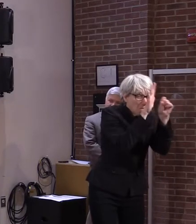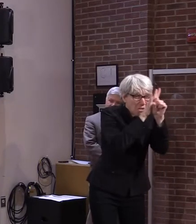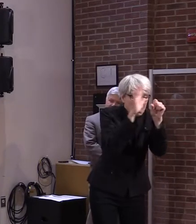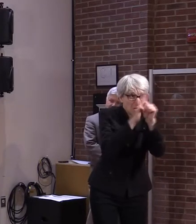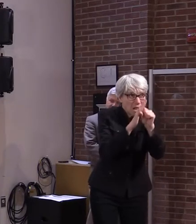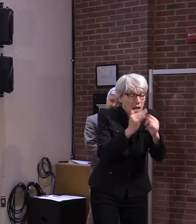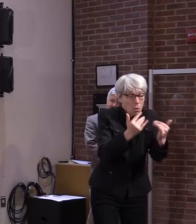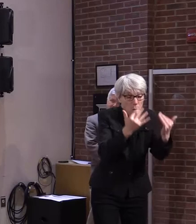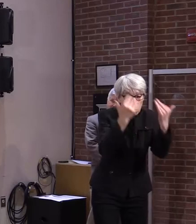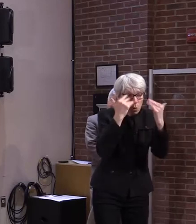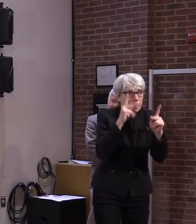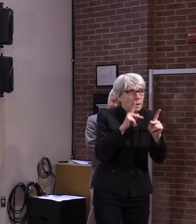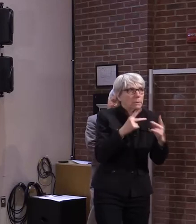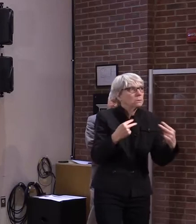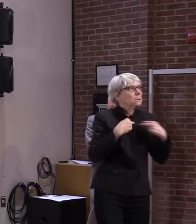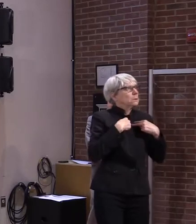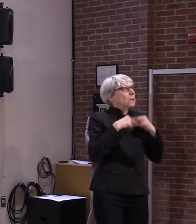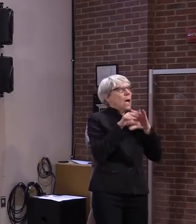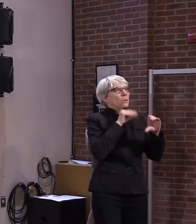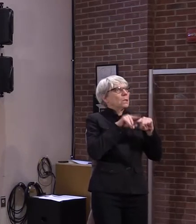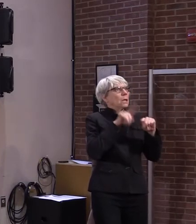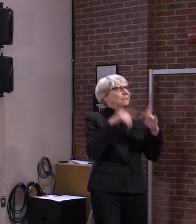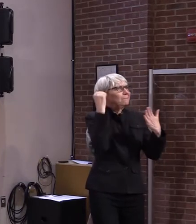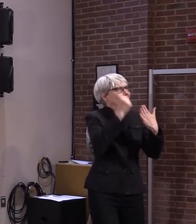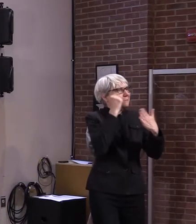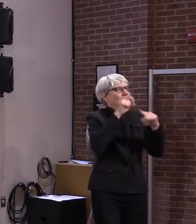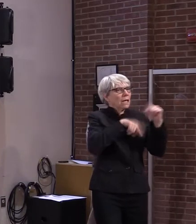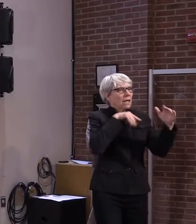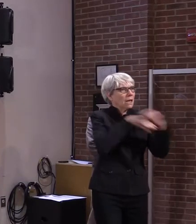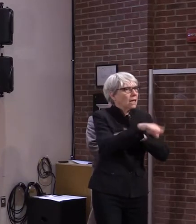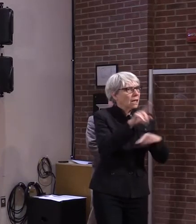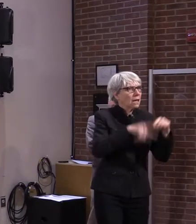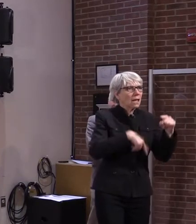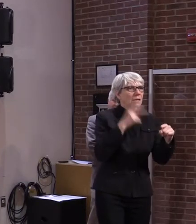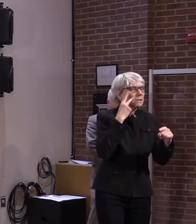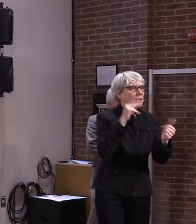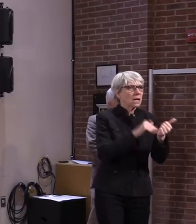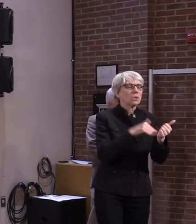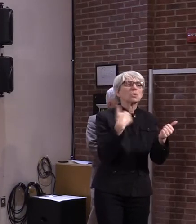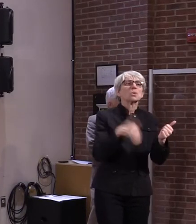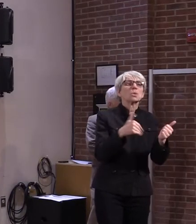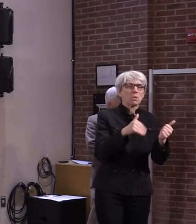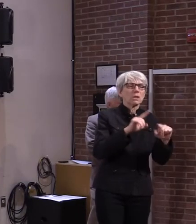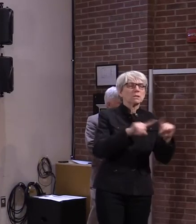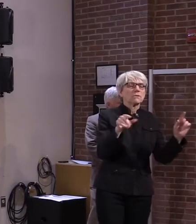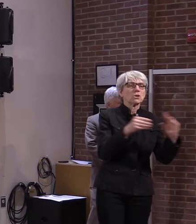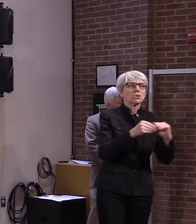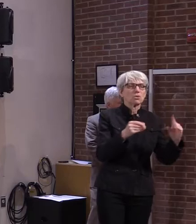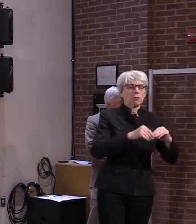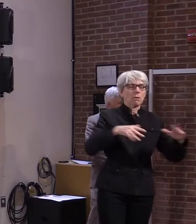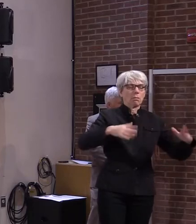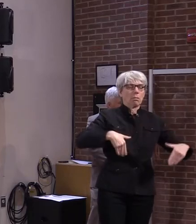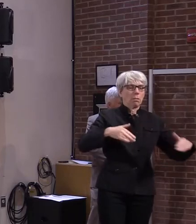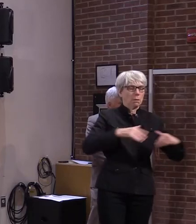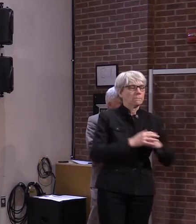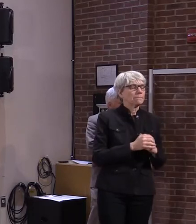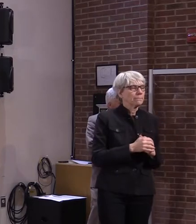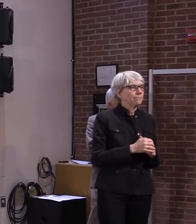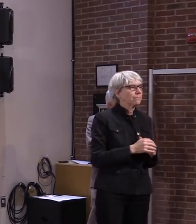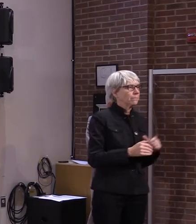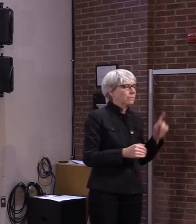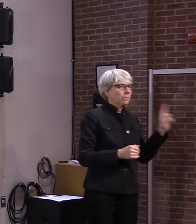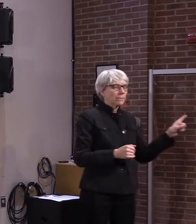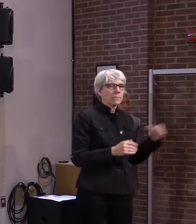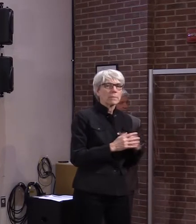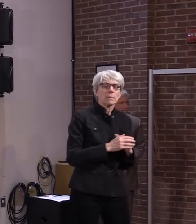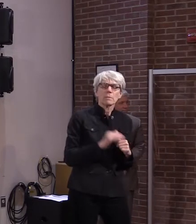then, it's not going to be case counts. It's going to be a number of factors, but we'll do it as a team. Do you know, maybe Dr. Levine, do you know